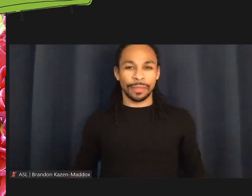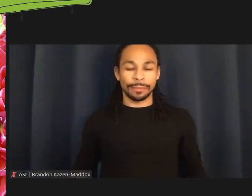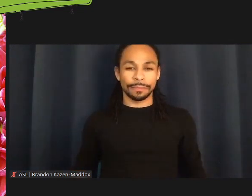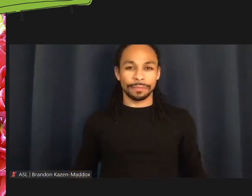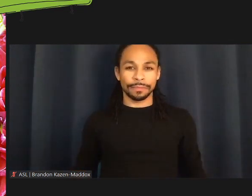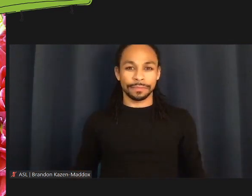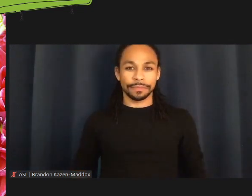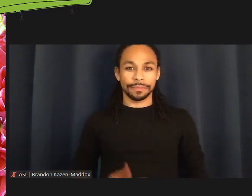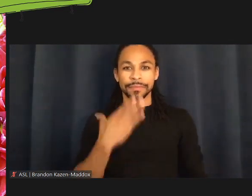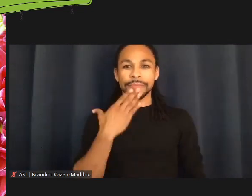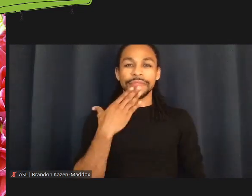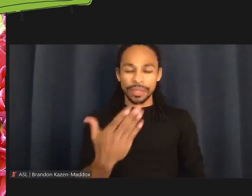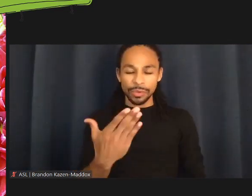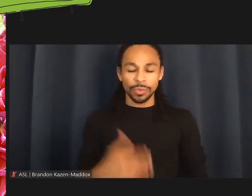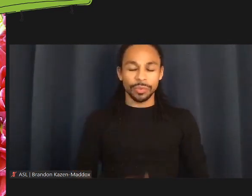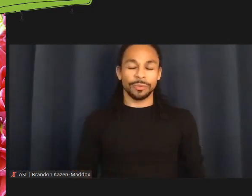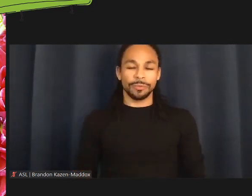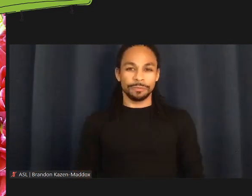Thank you.